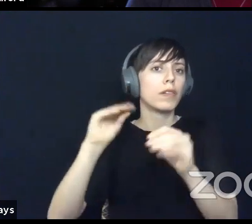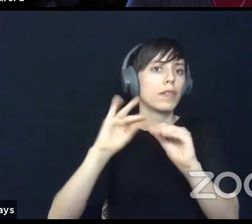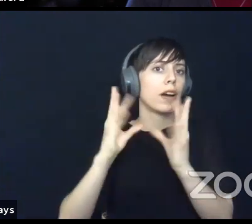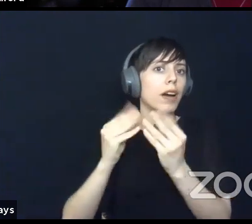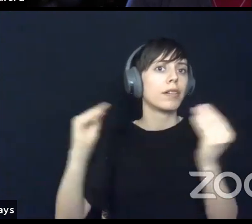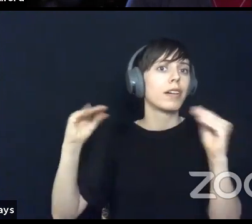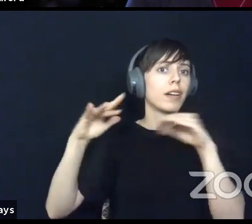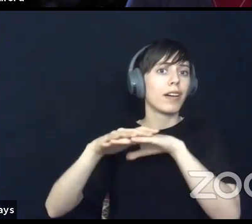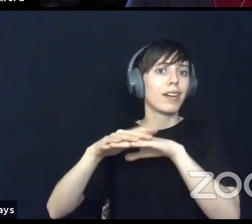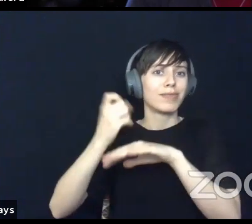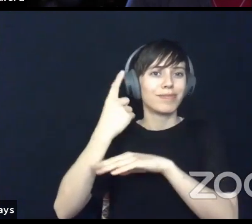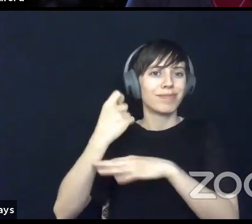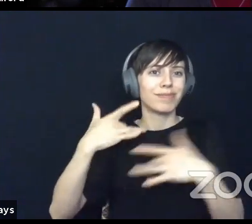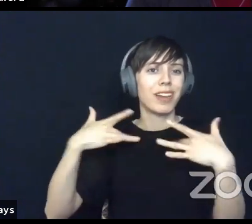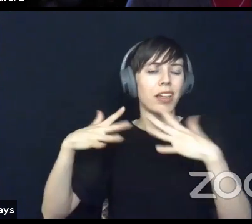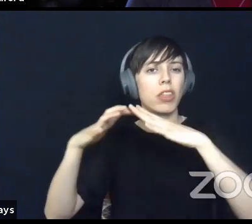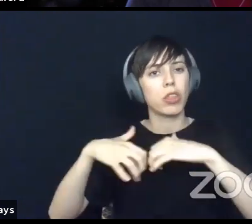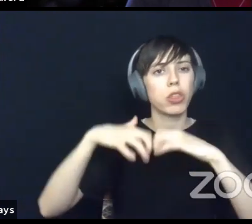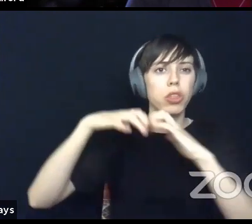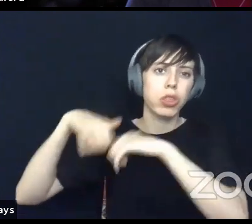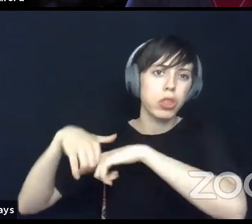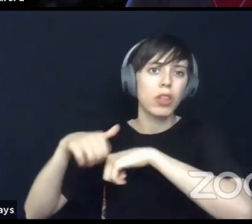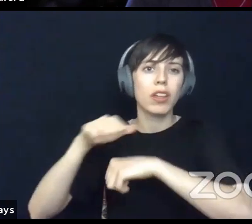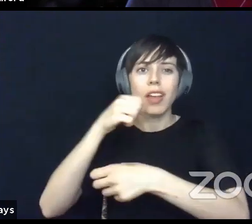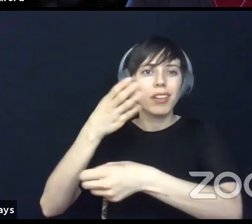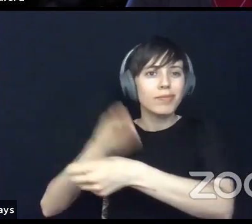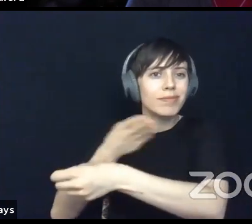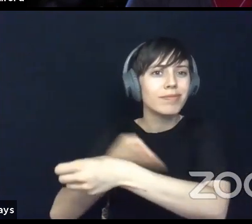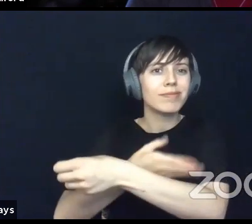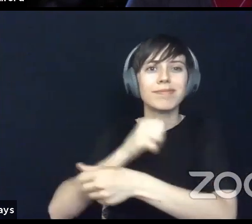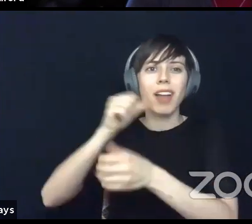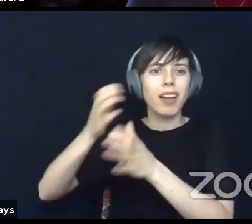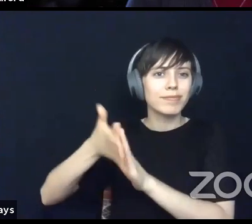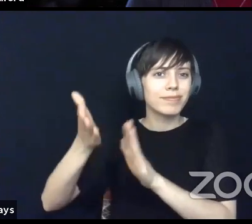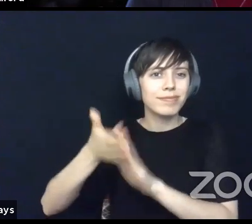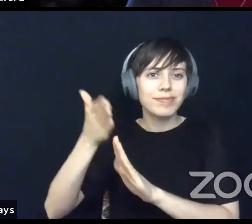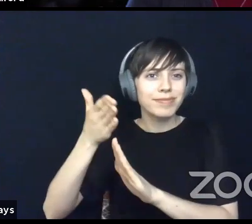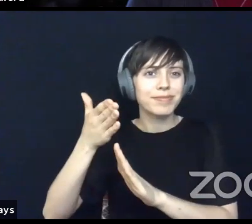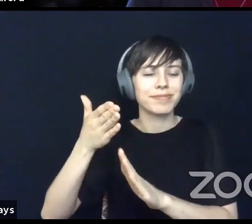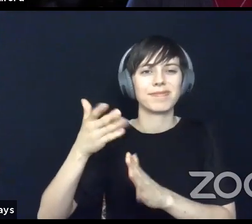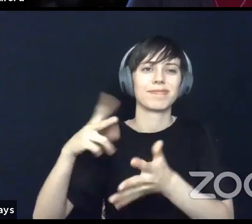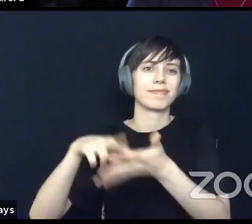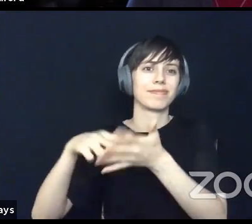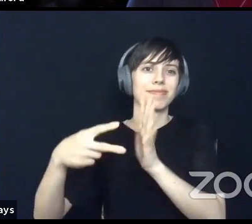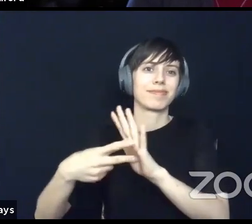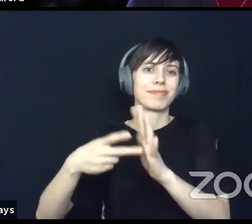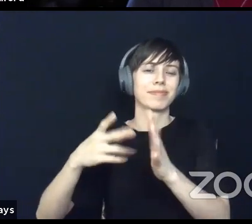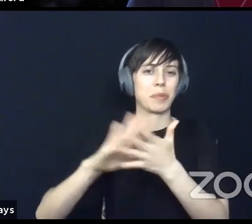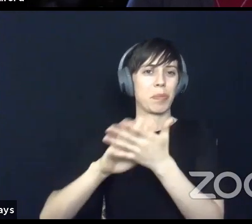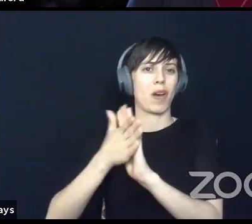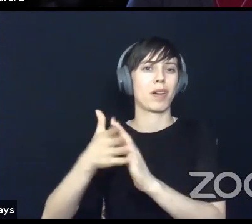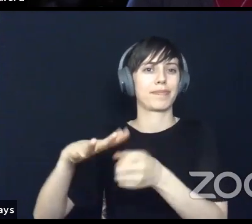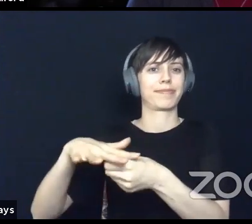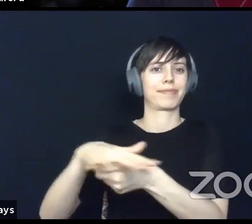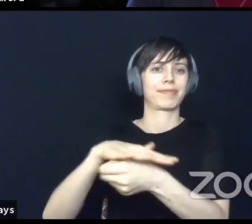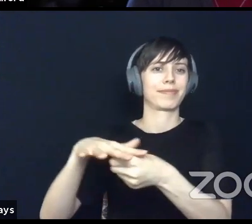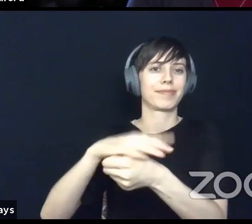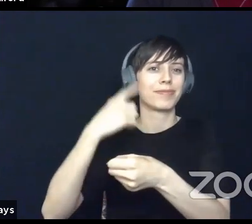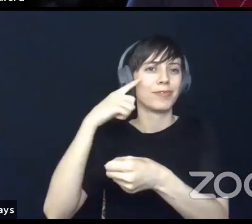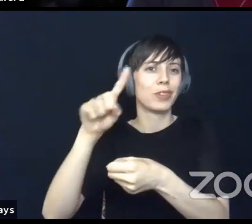disrepair, which inevitably it would end up becoming like a hub for drugs